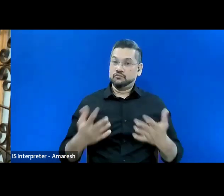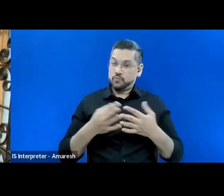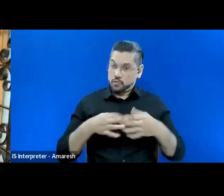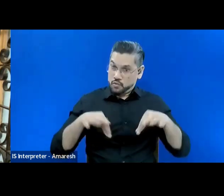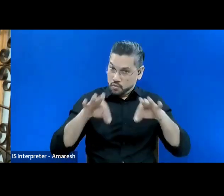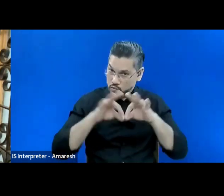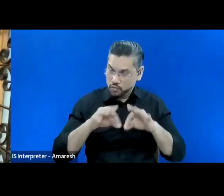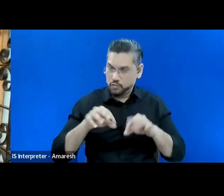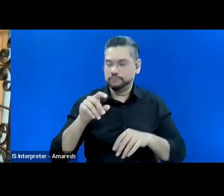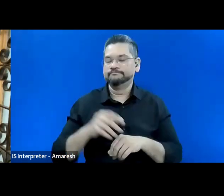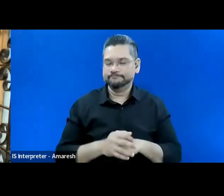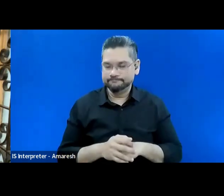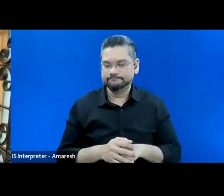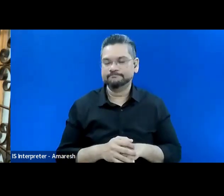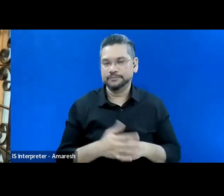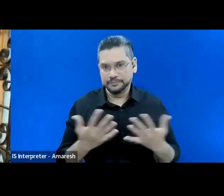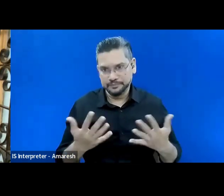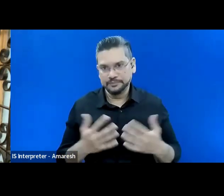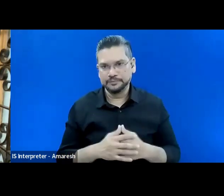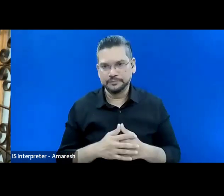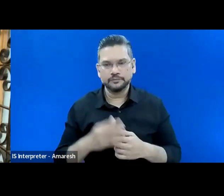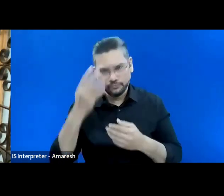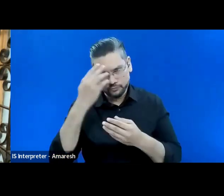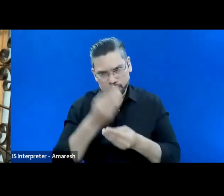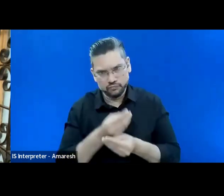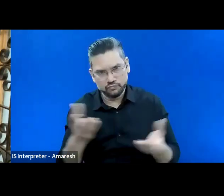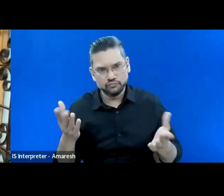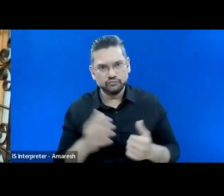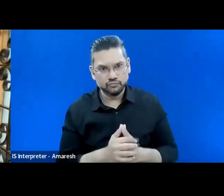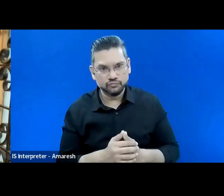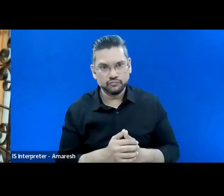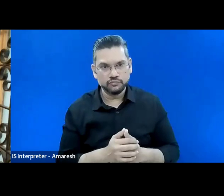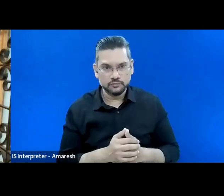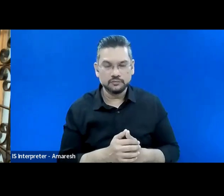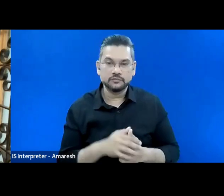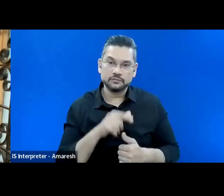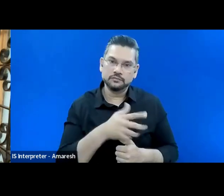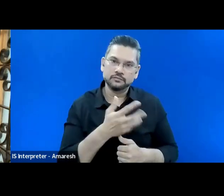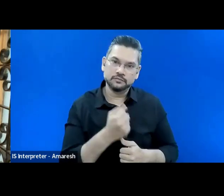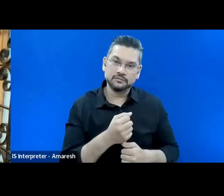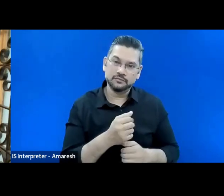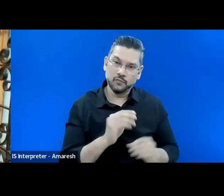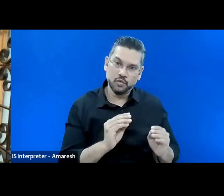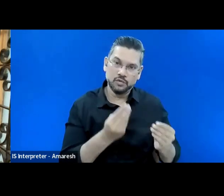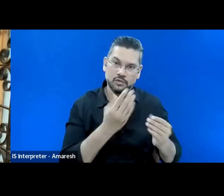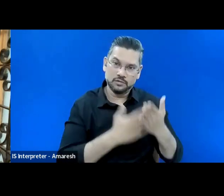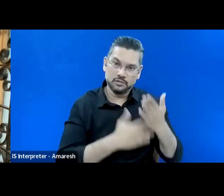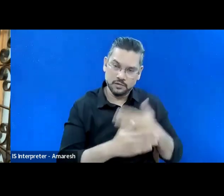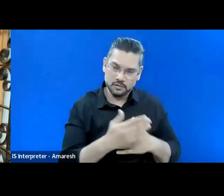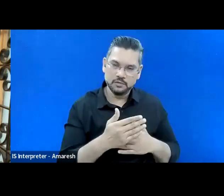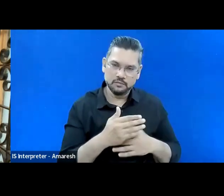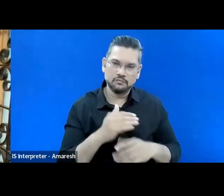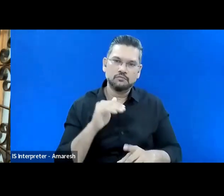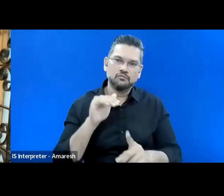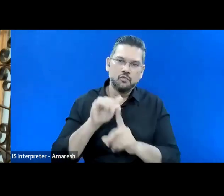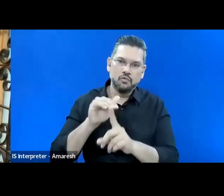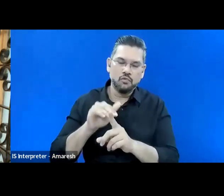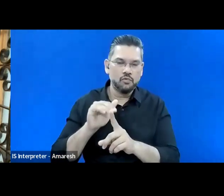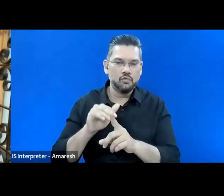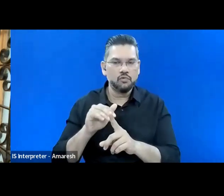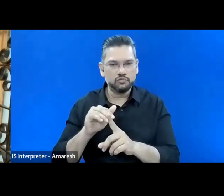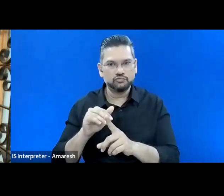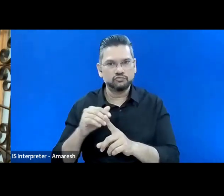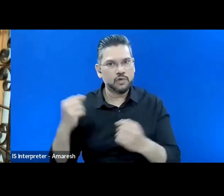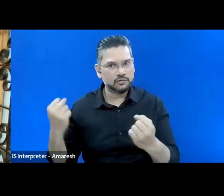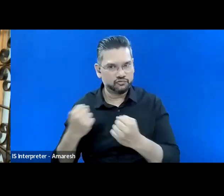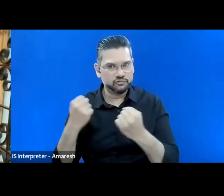to all of the people on this webinar is the youth with disabilities call to action, which was a result of this youth GDS.